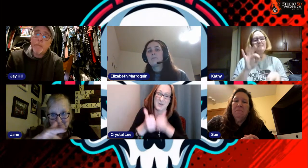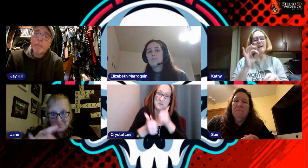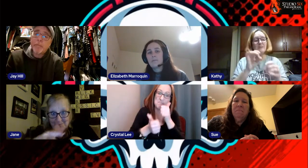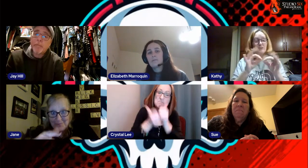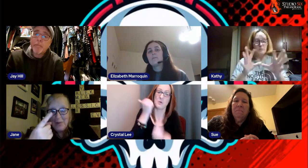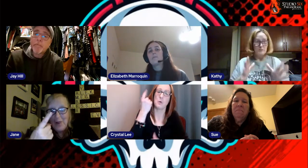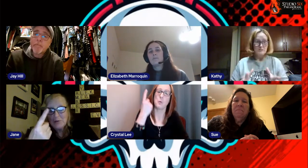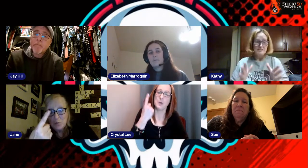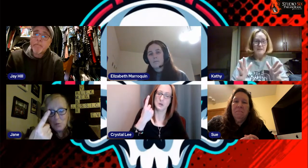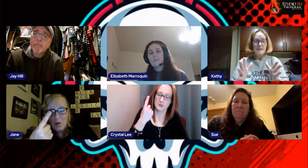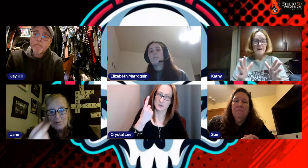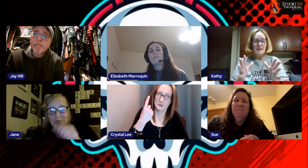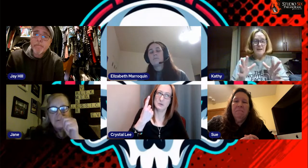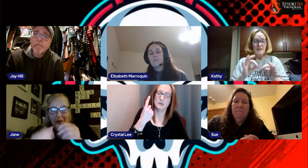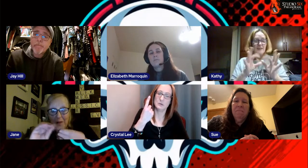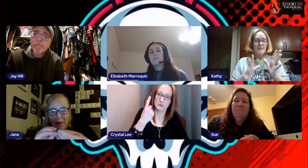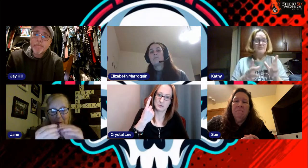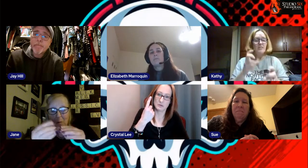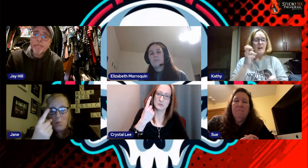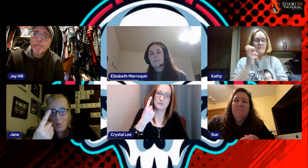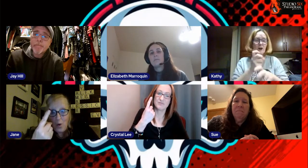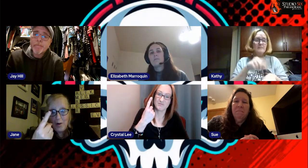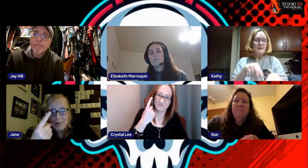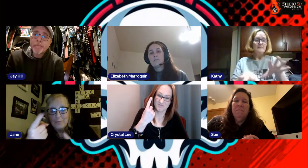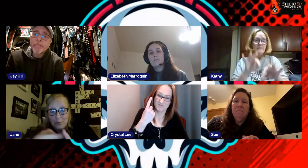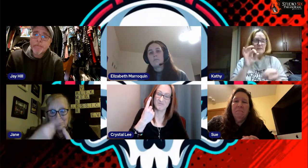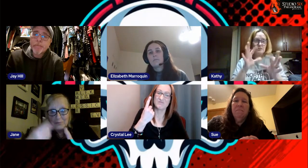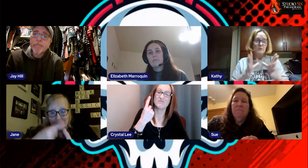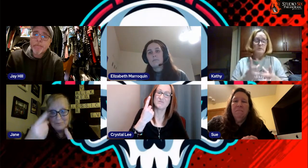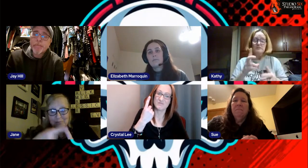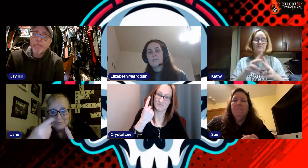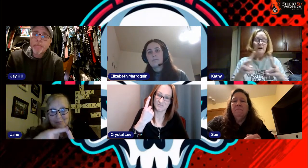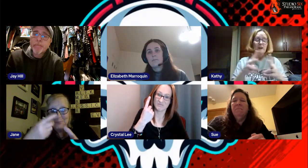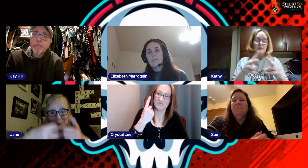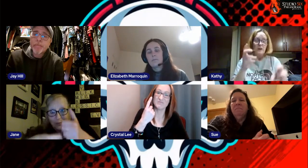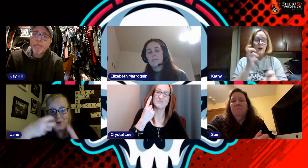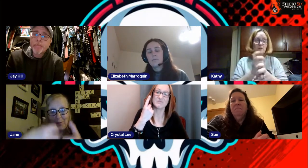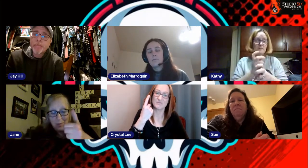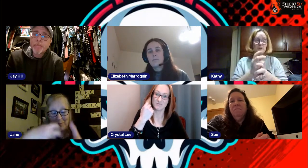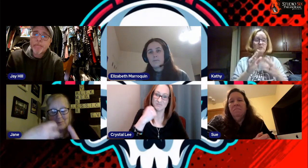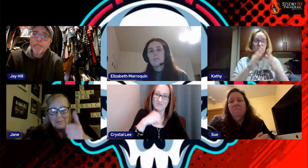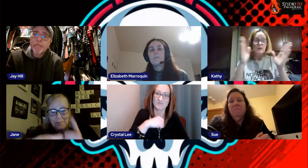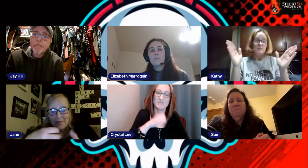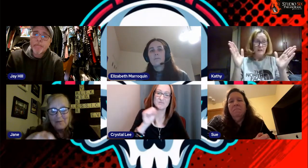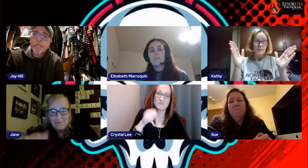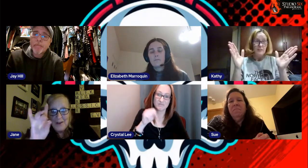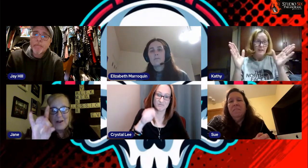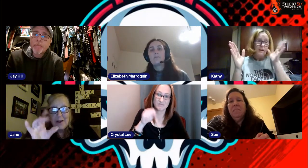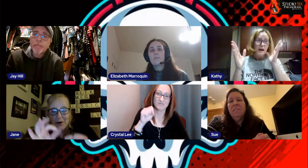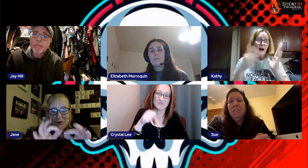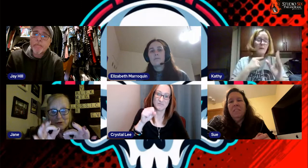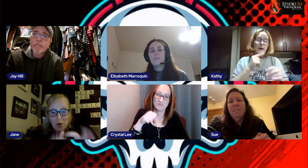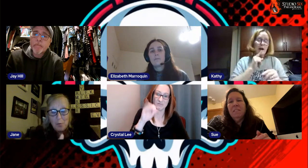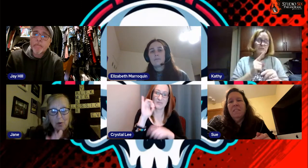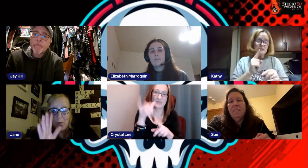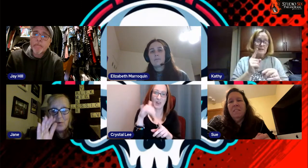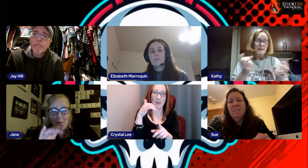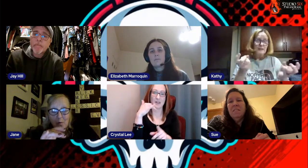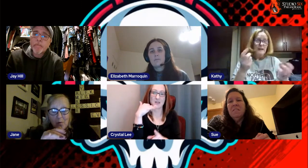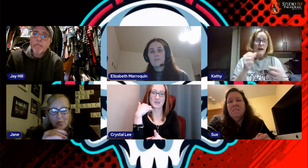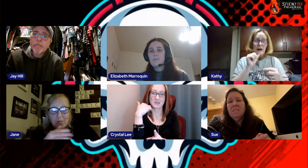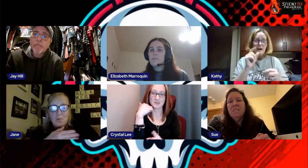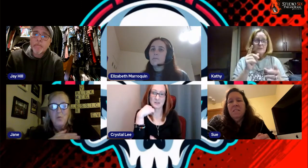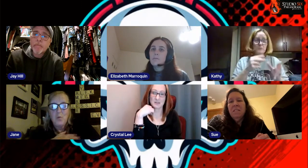Right. They can't find interpreters. Mm-hmm. They're having a hard time finding interpreters. It's very, very hard in general. I'm